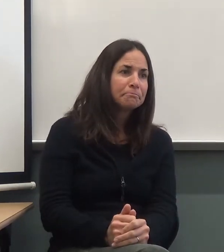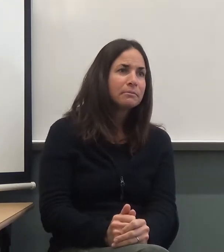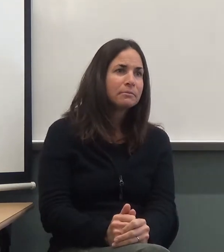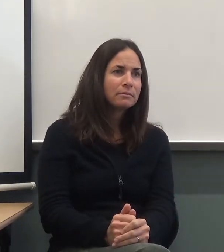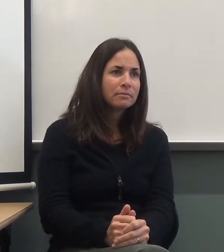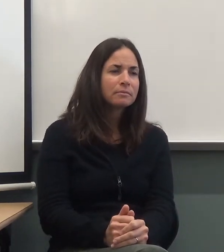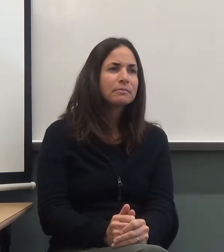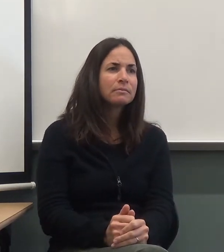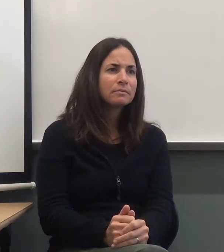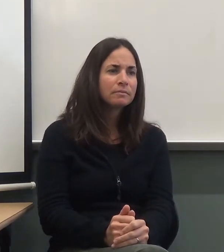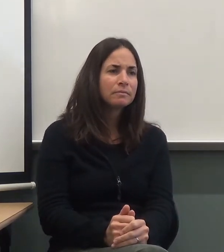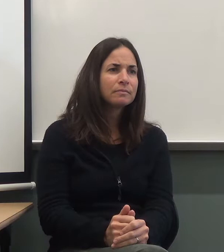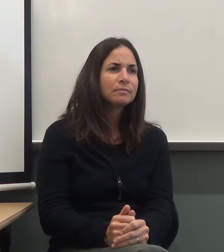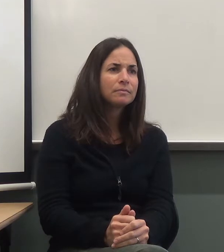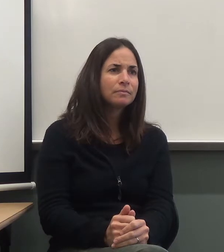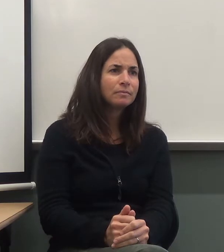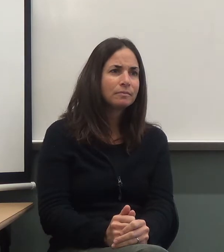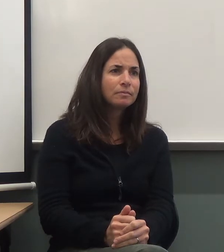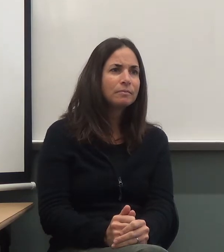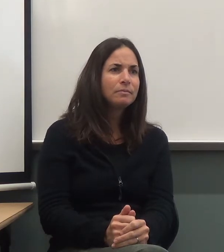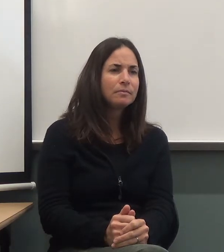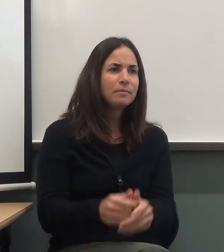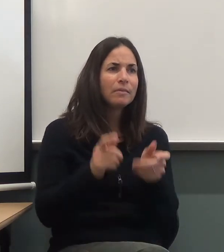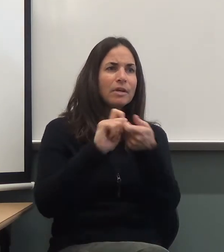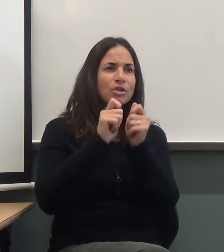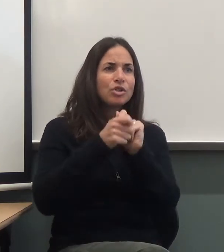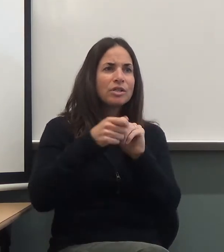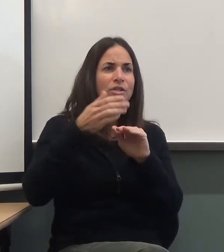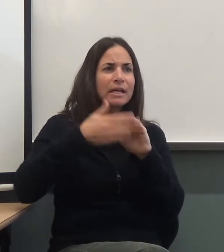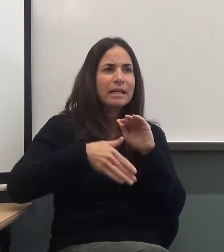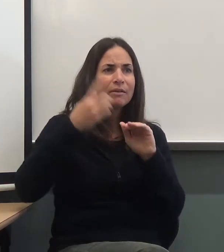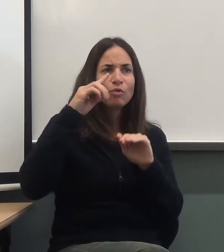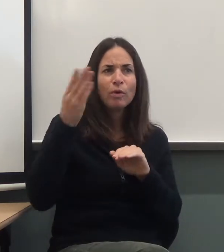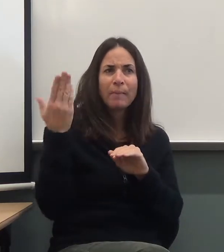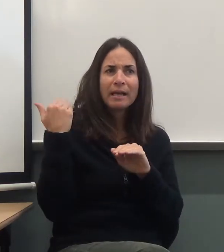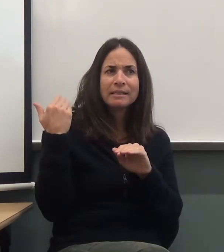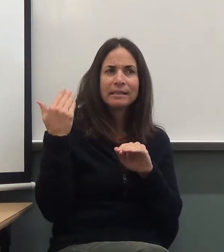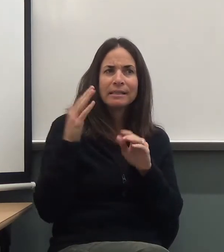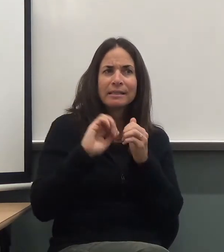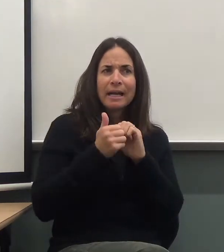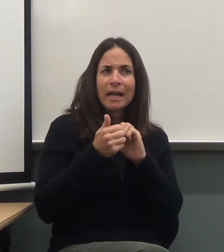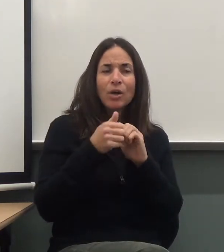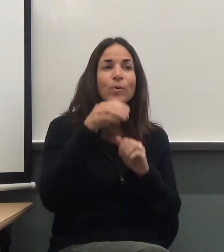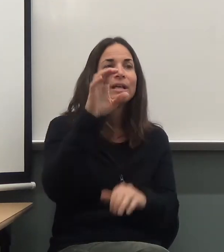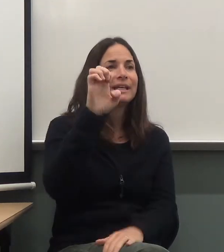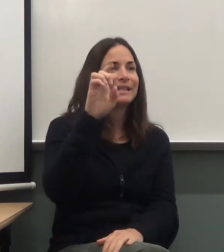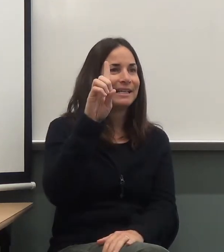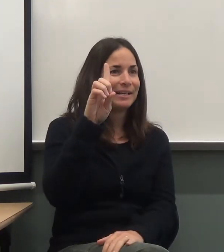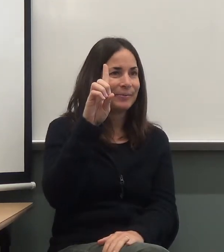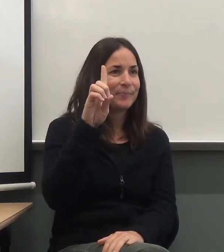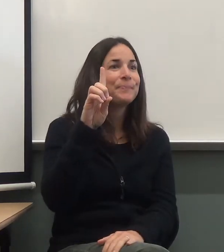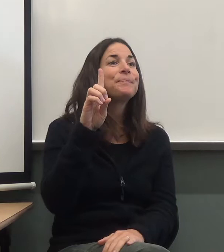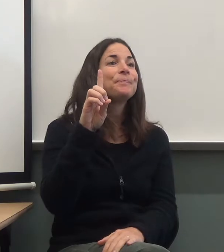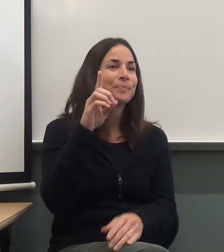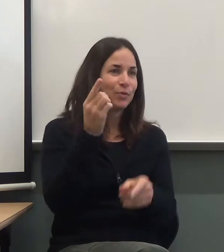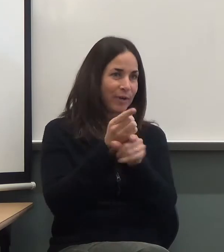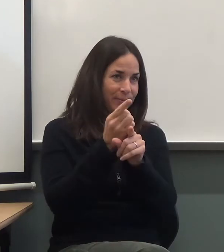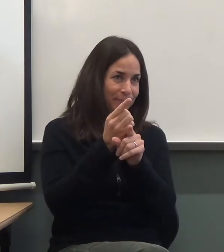So what do I change the ending to do past tense on a common verb? Okay. ED, good. ED.